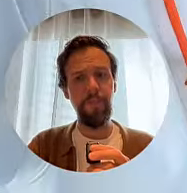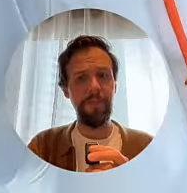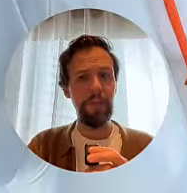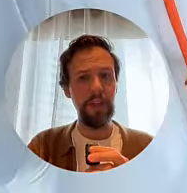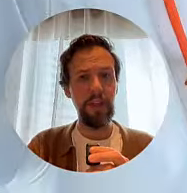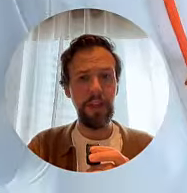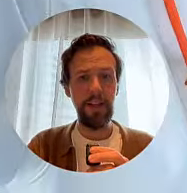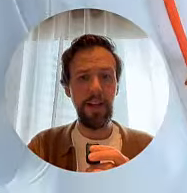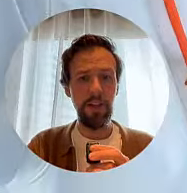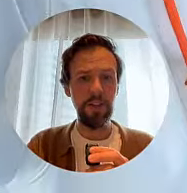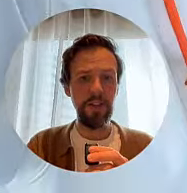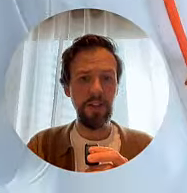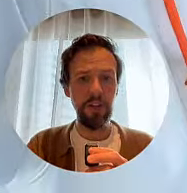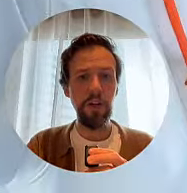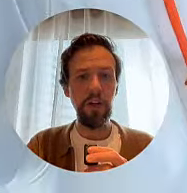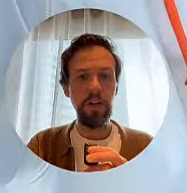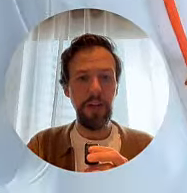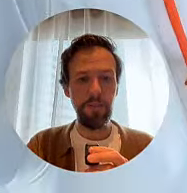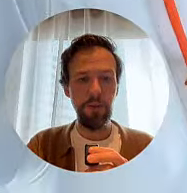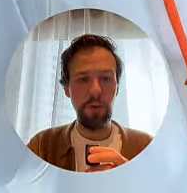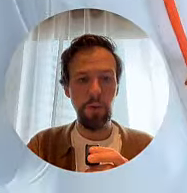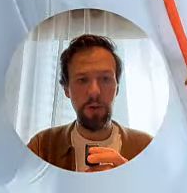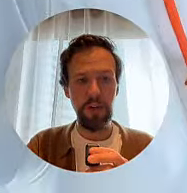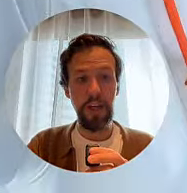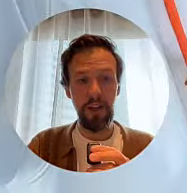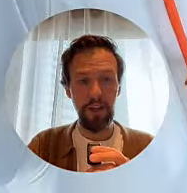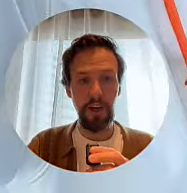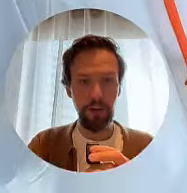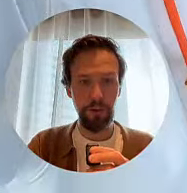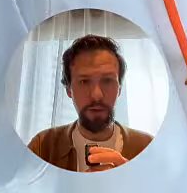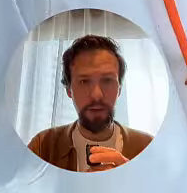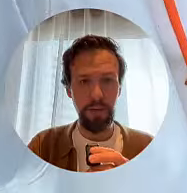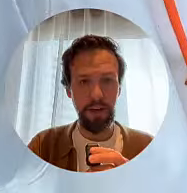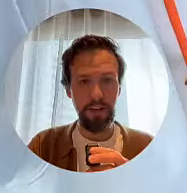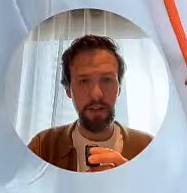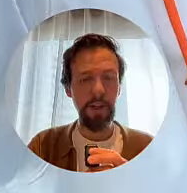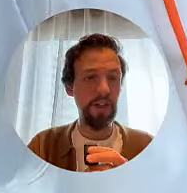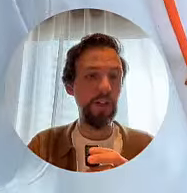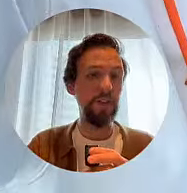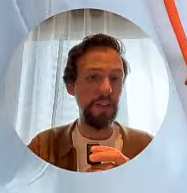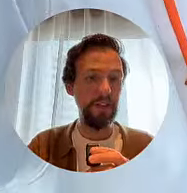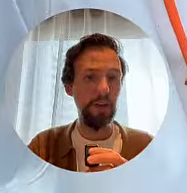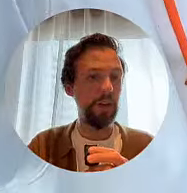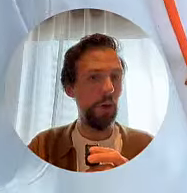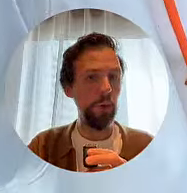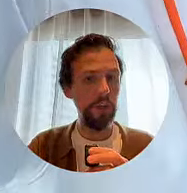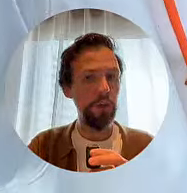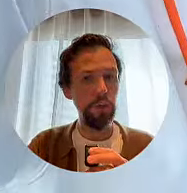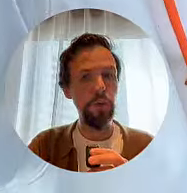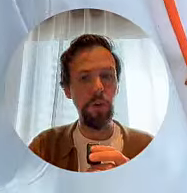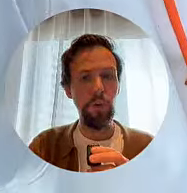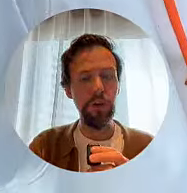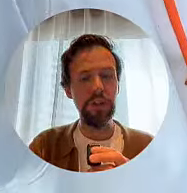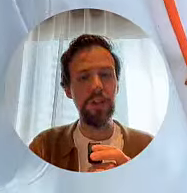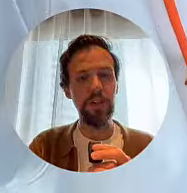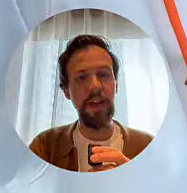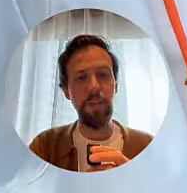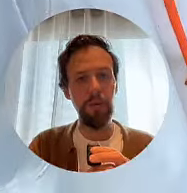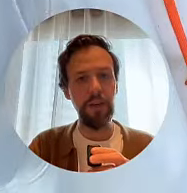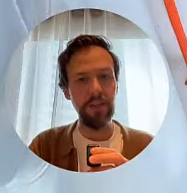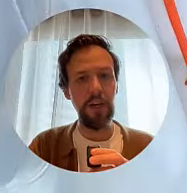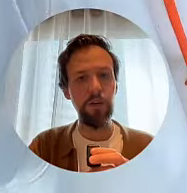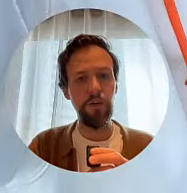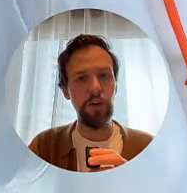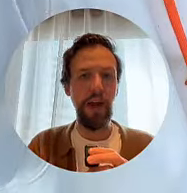inclusivity, and then later this year the App Store Award in cultural impact. These are the only two awards that